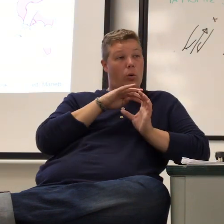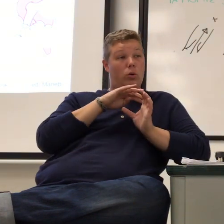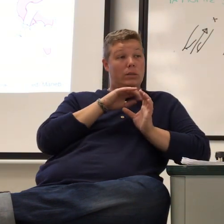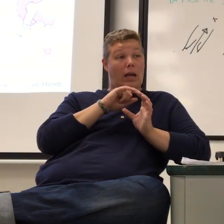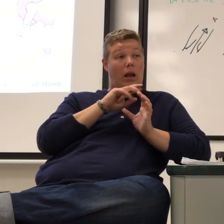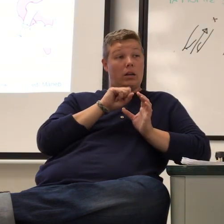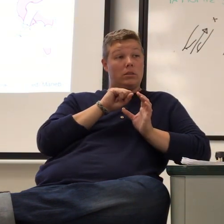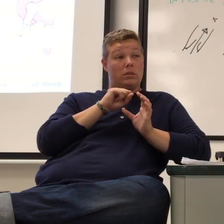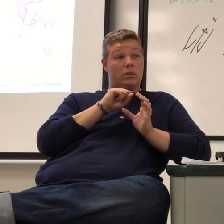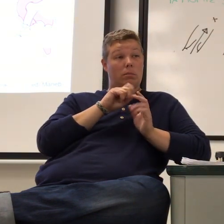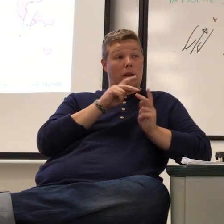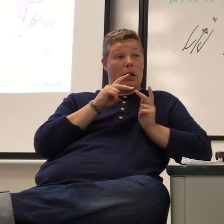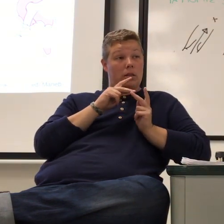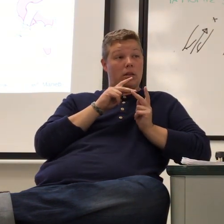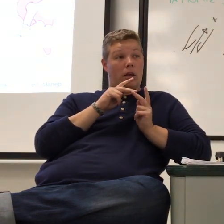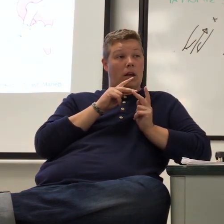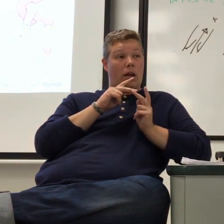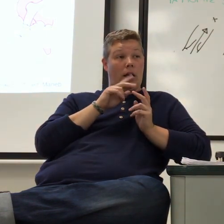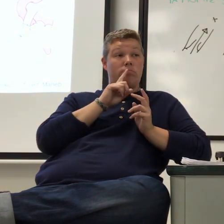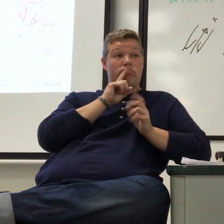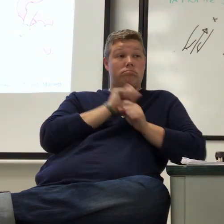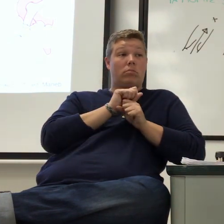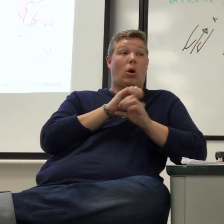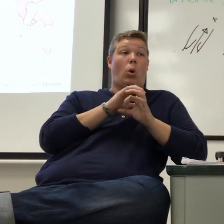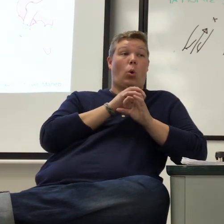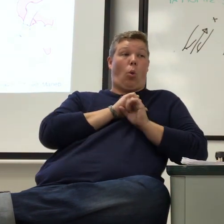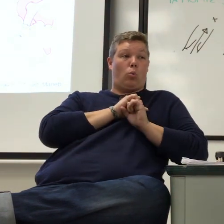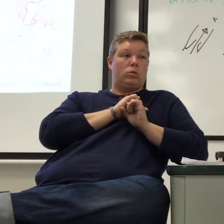that actually closes the valve.